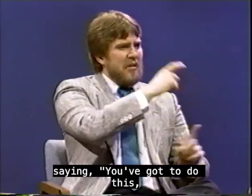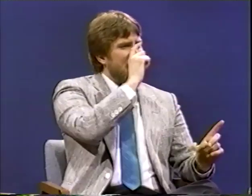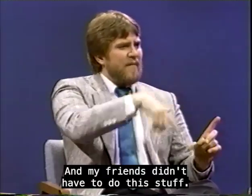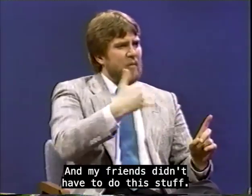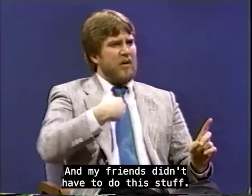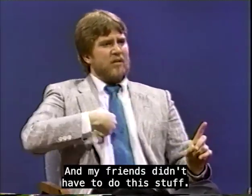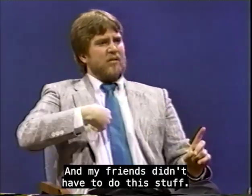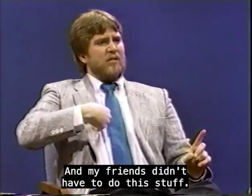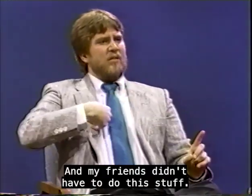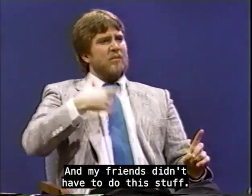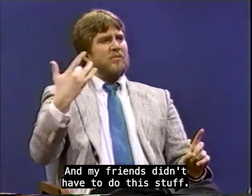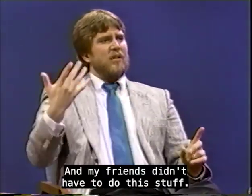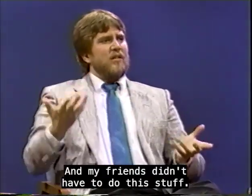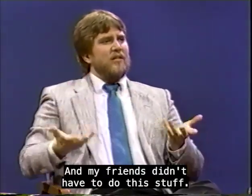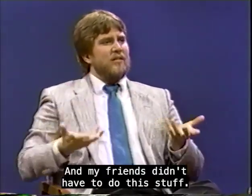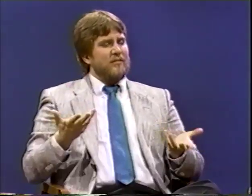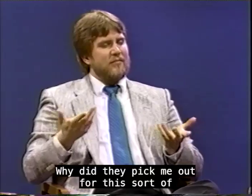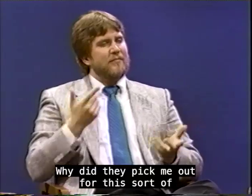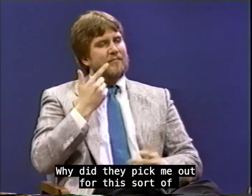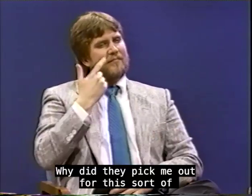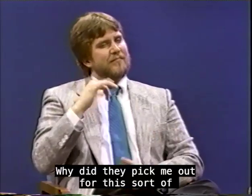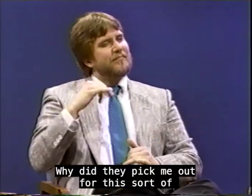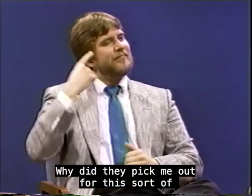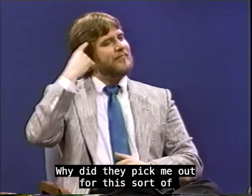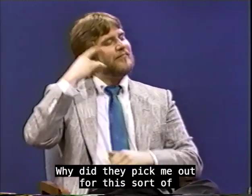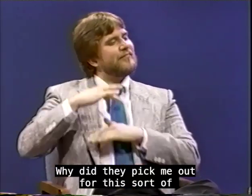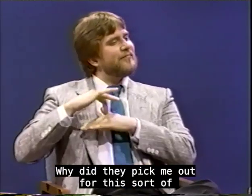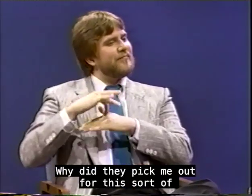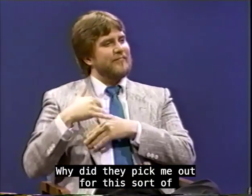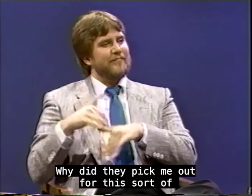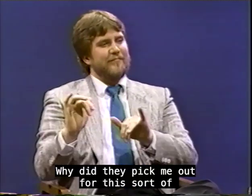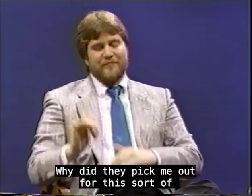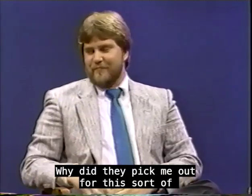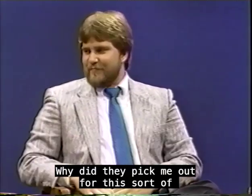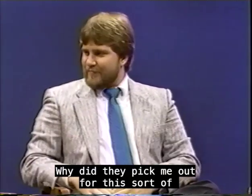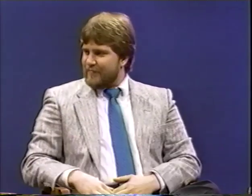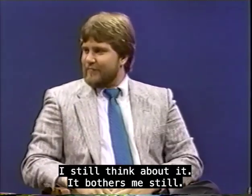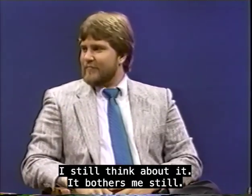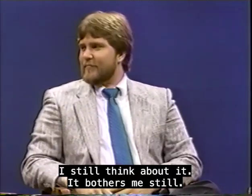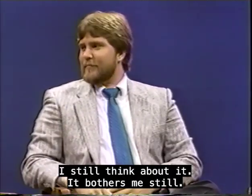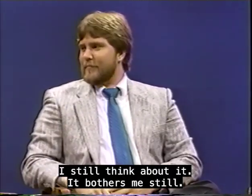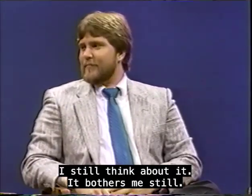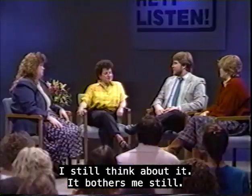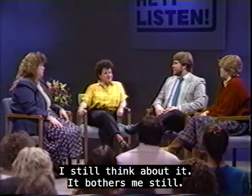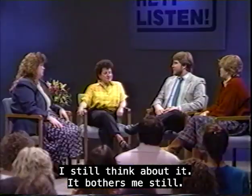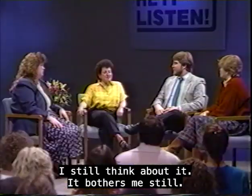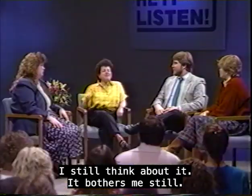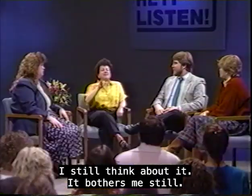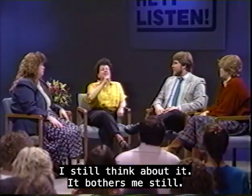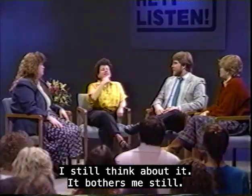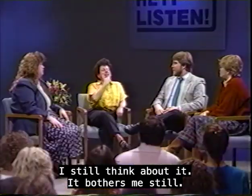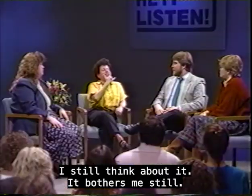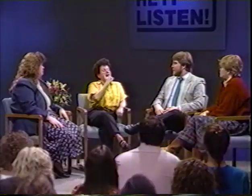And my friends didn't have to do this stuff. I mean, why'd they pick me up for this sort of training? I still think about it. It bothers me still.